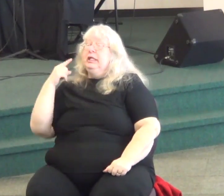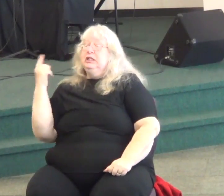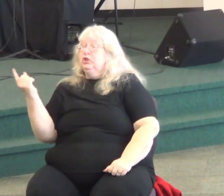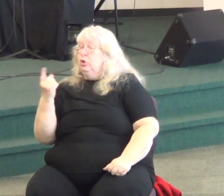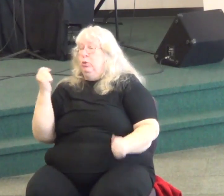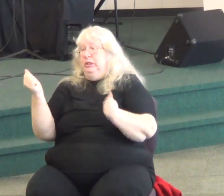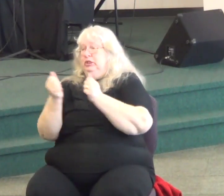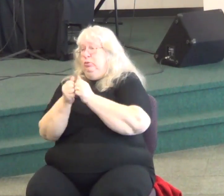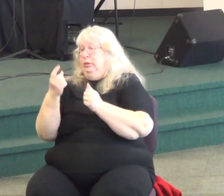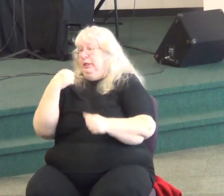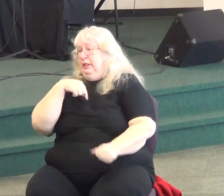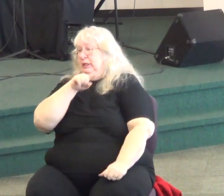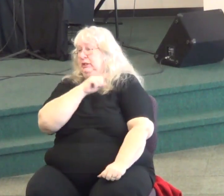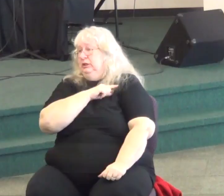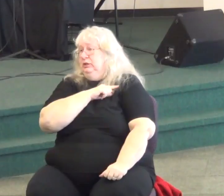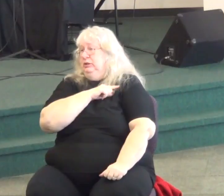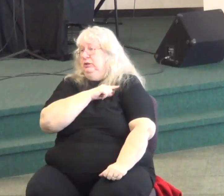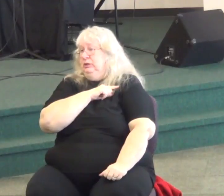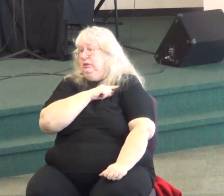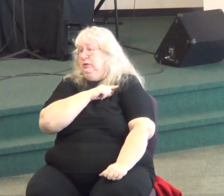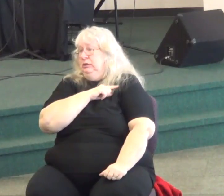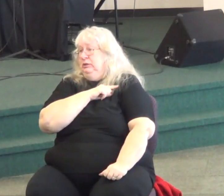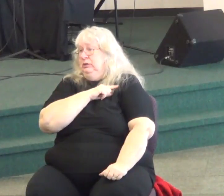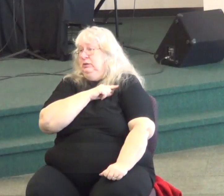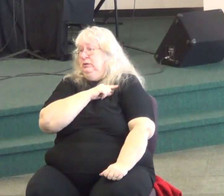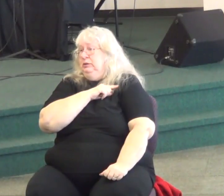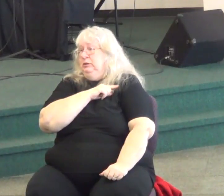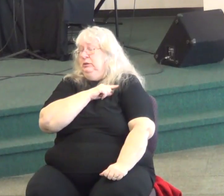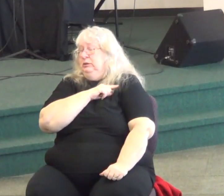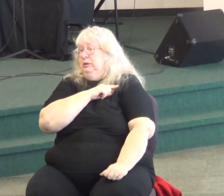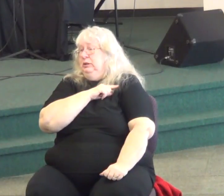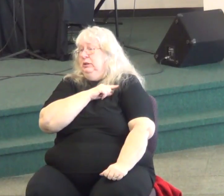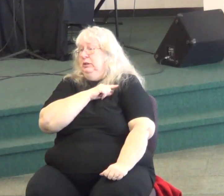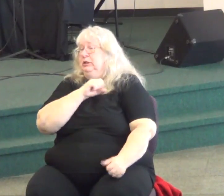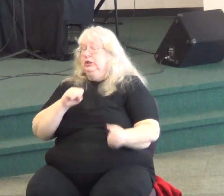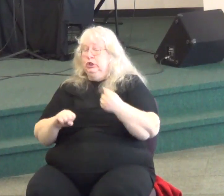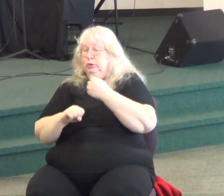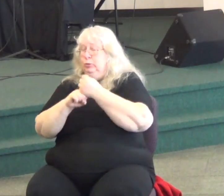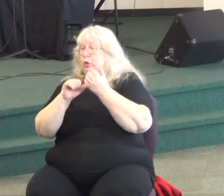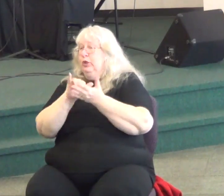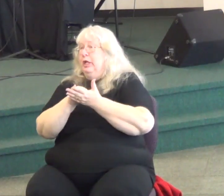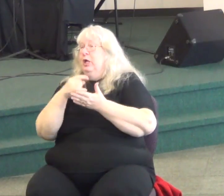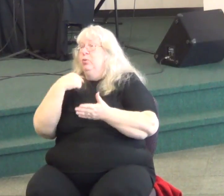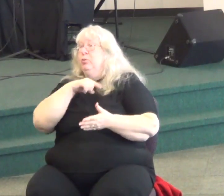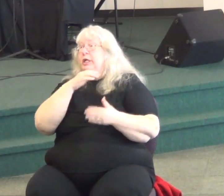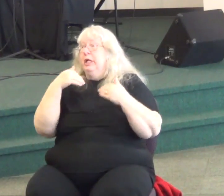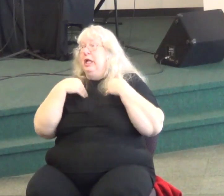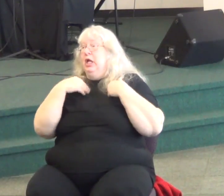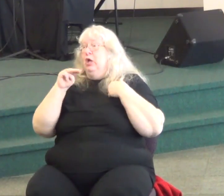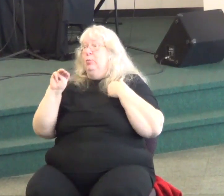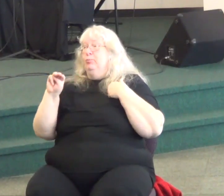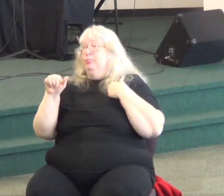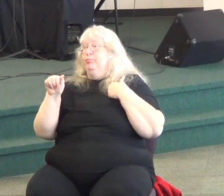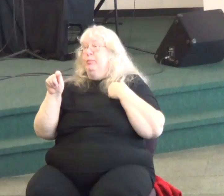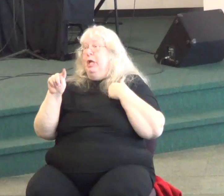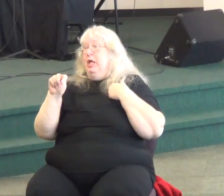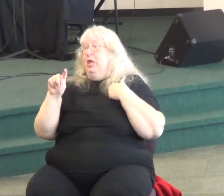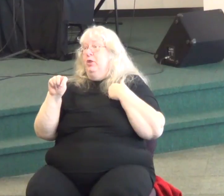already. And to reconfirm it, we've got Matthew 28, 20b, the last half